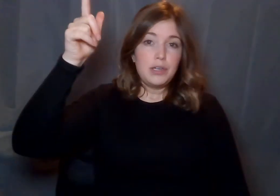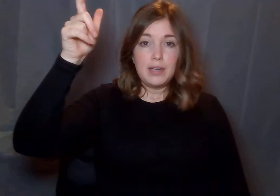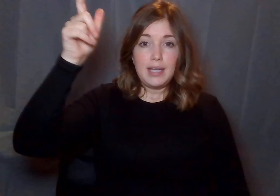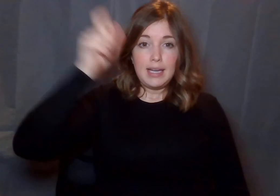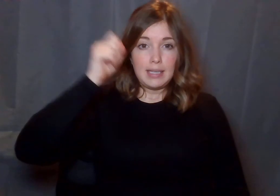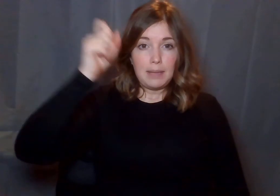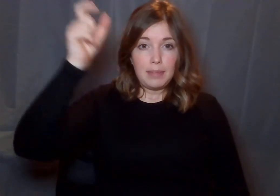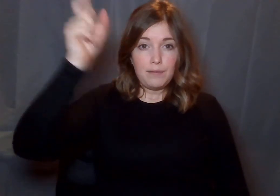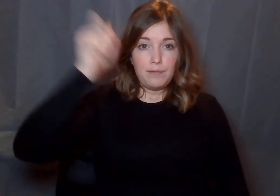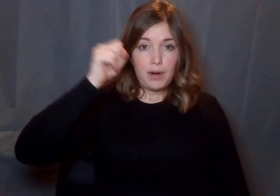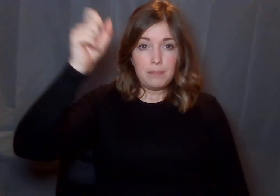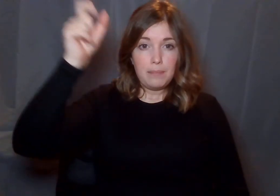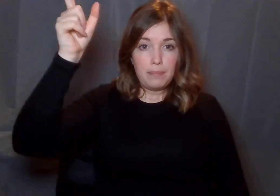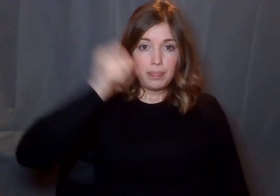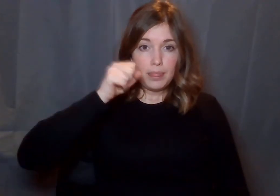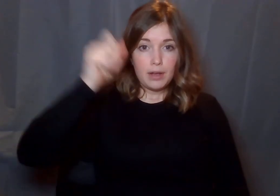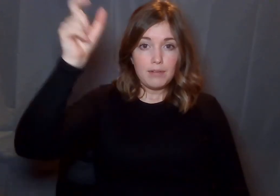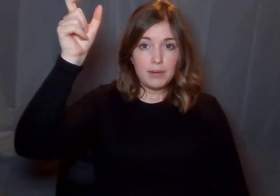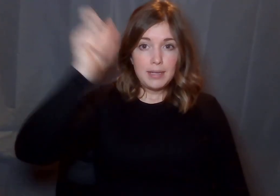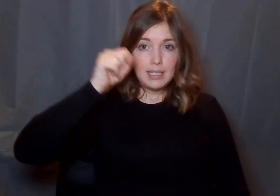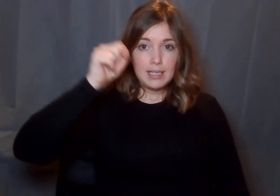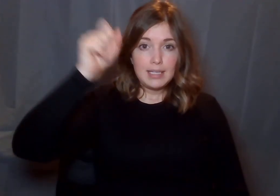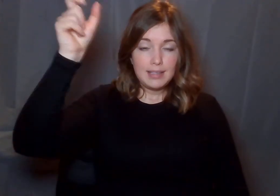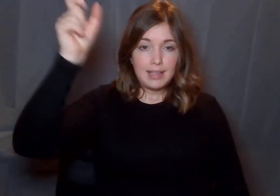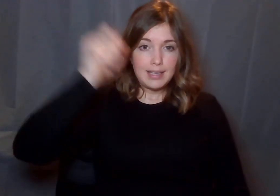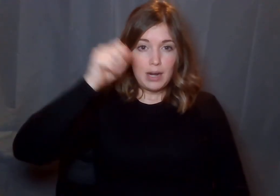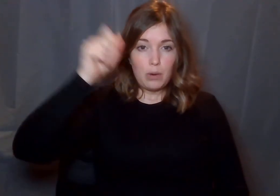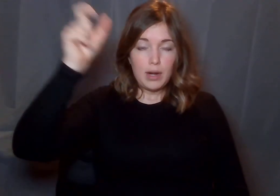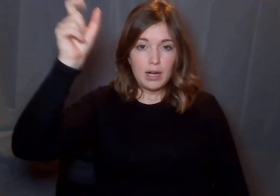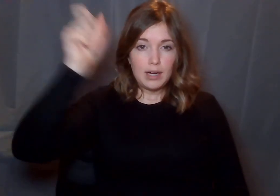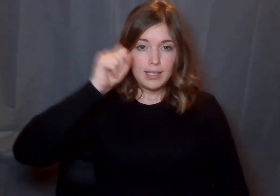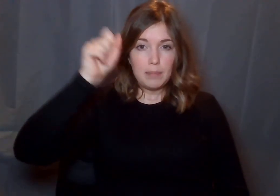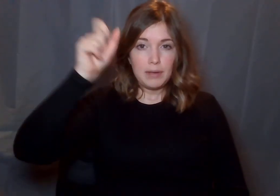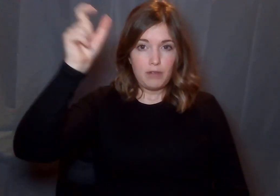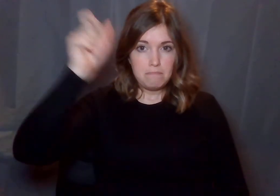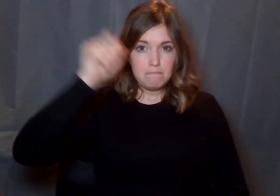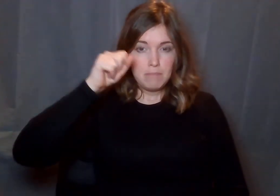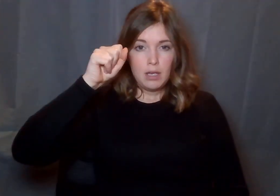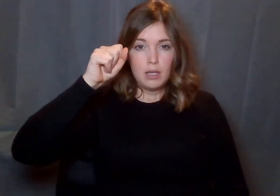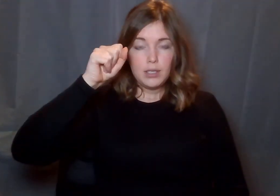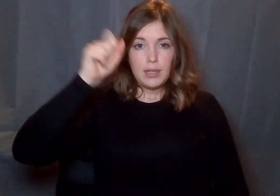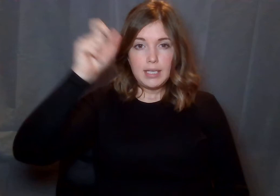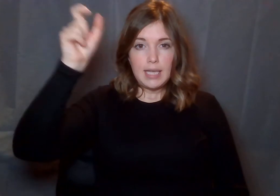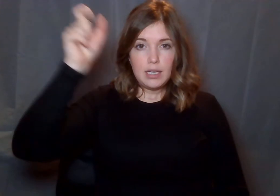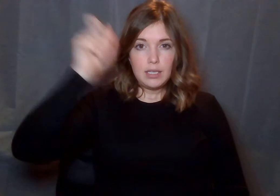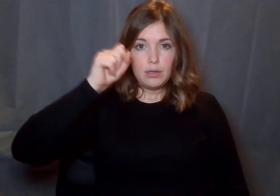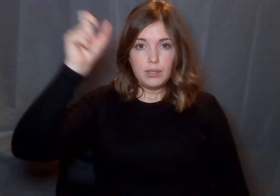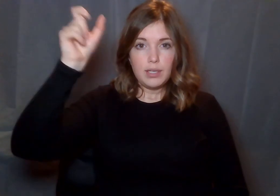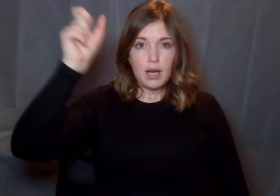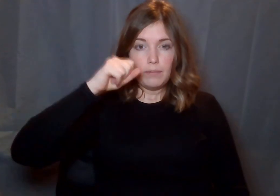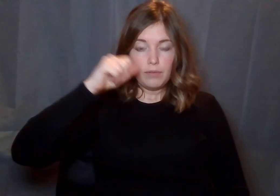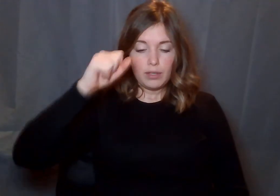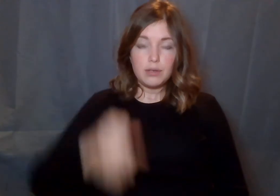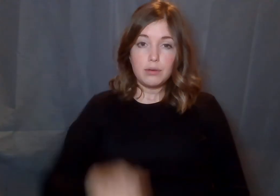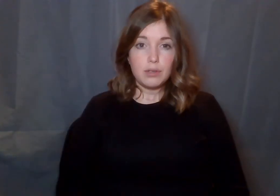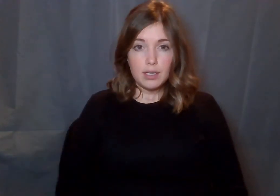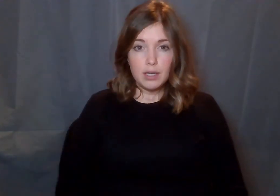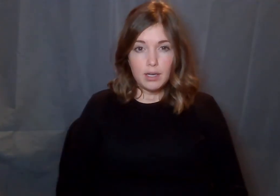you're getting something from the government, that's kind of where it's coming from. So this sign is used for like Social